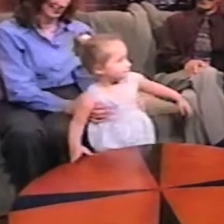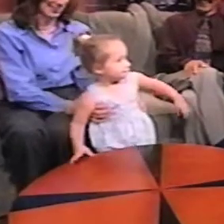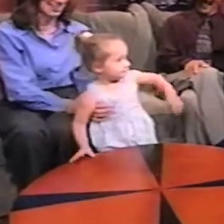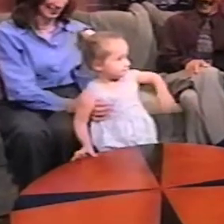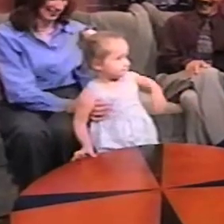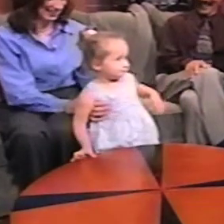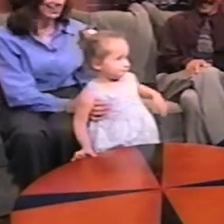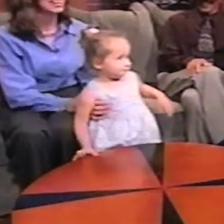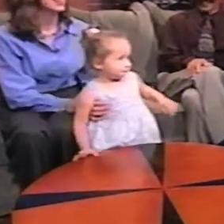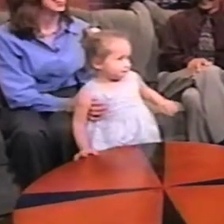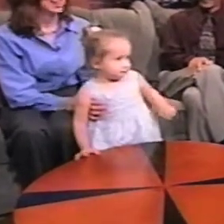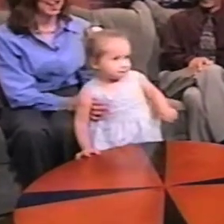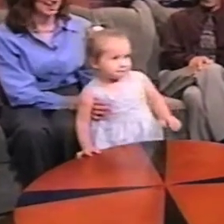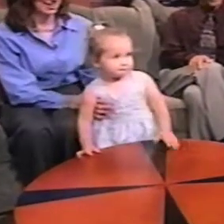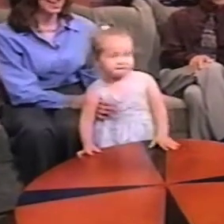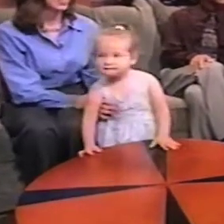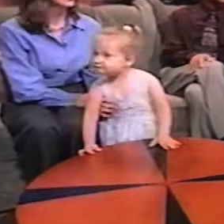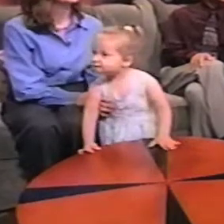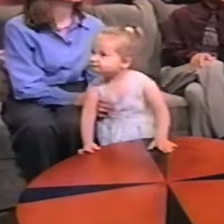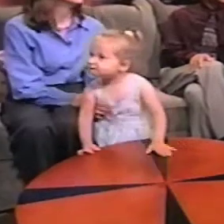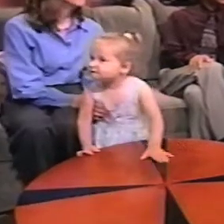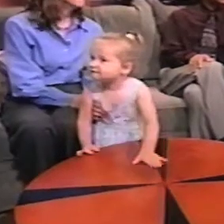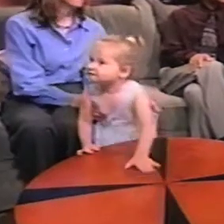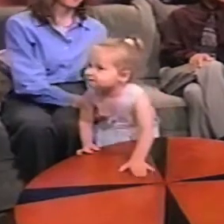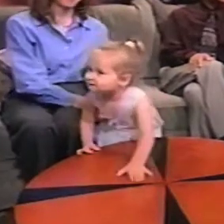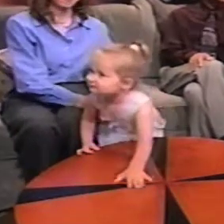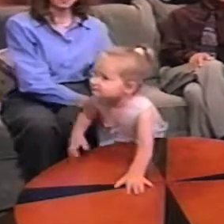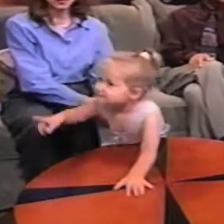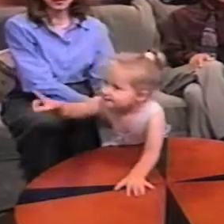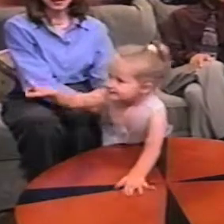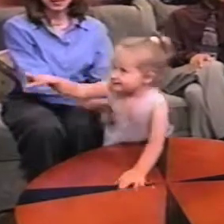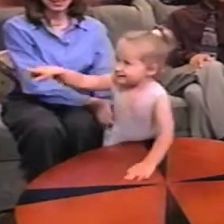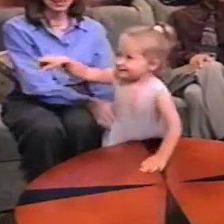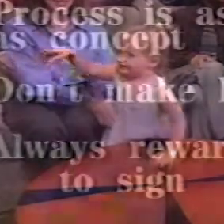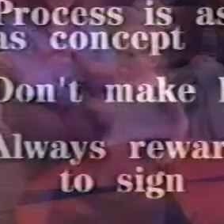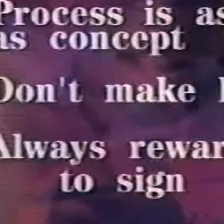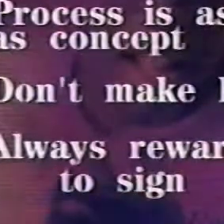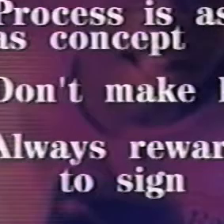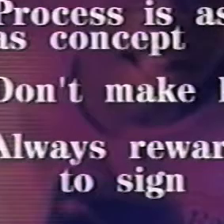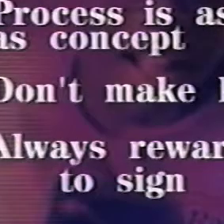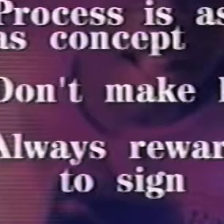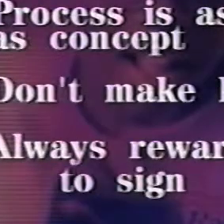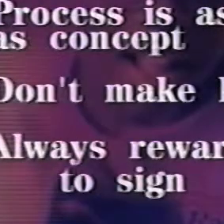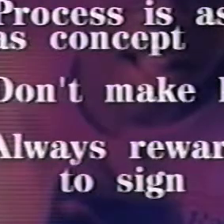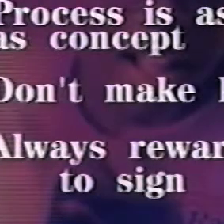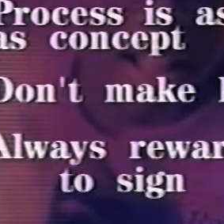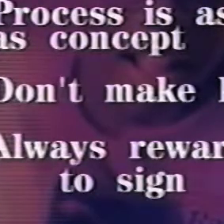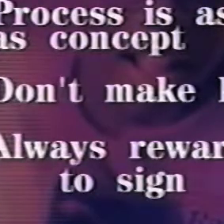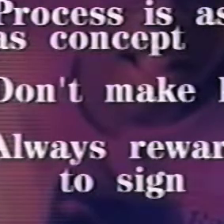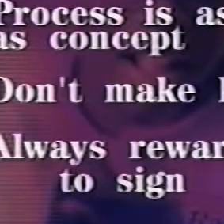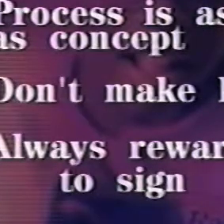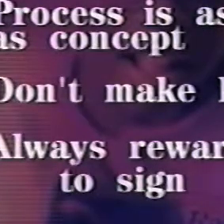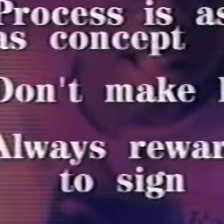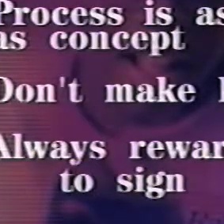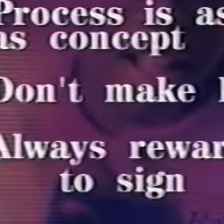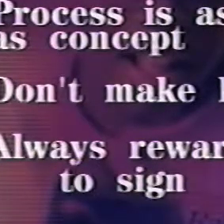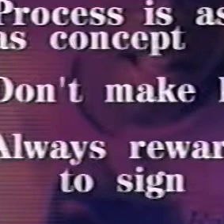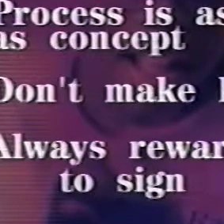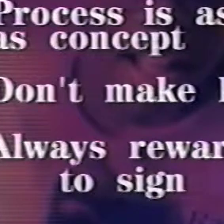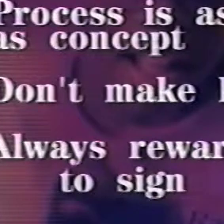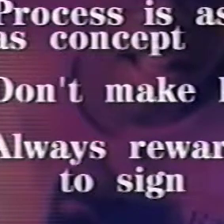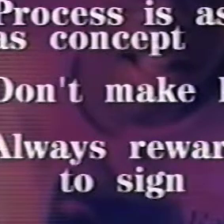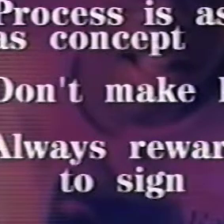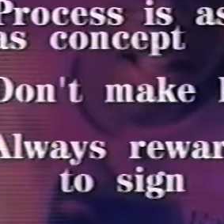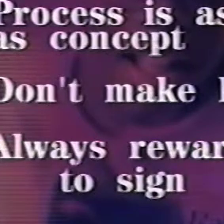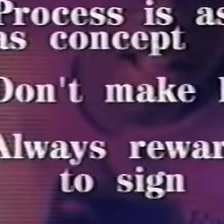I got a 2-year-old. You do what you want, honey. You always say always reward attempts to sign. So as you go along the way, if you're getting close, make sure